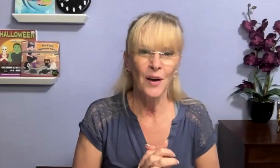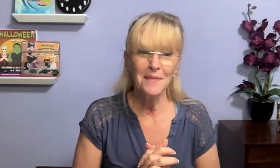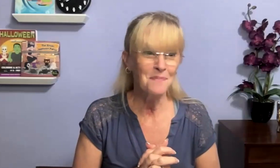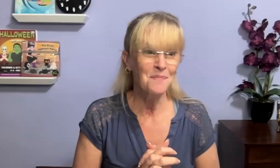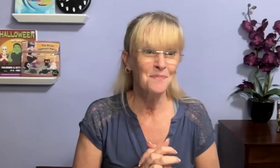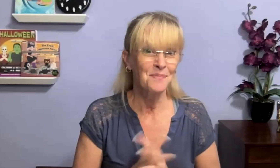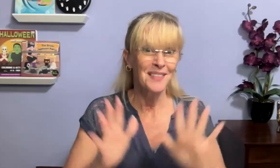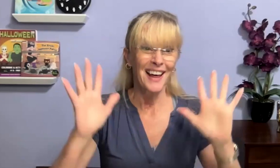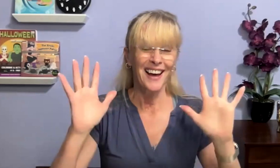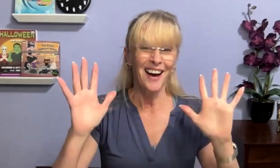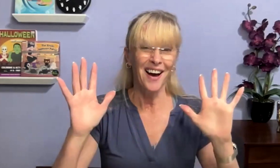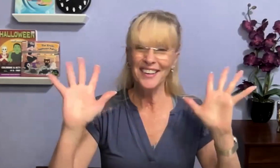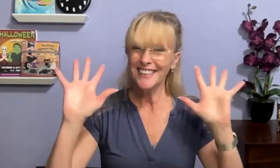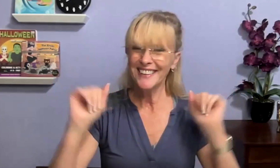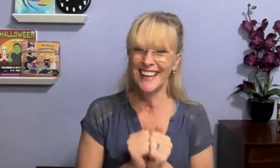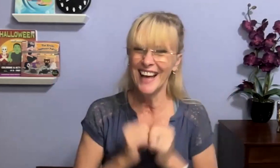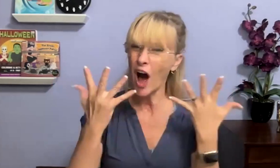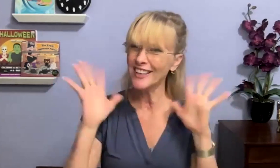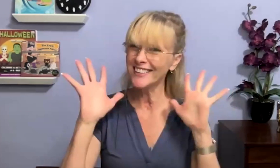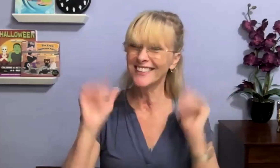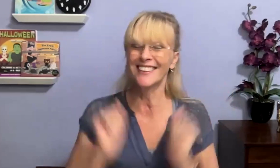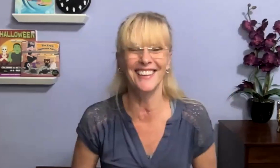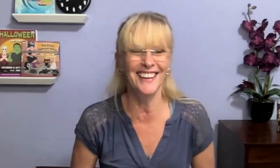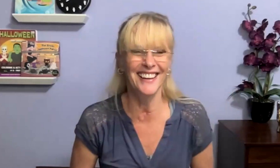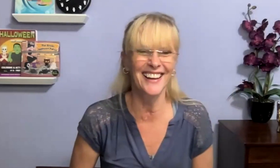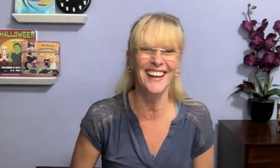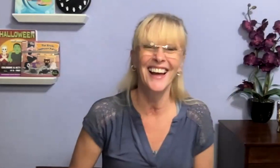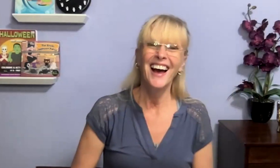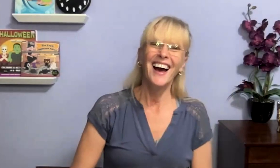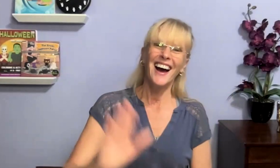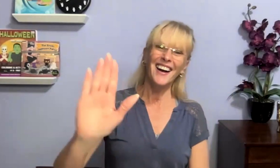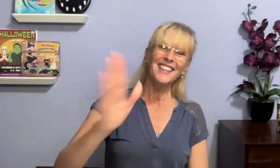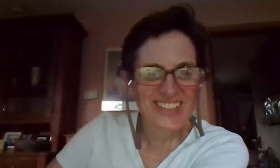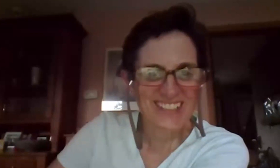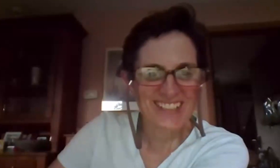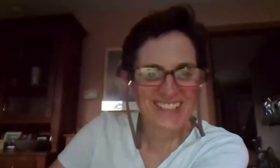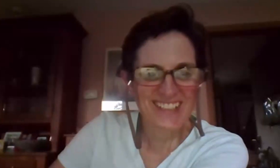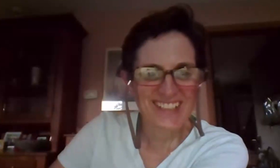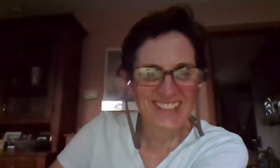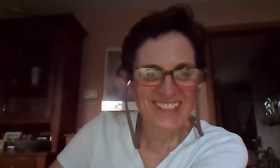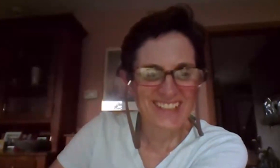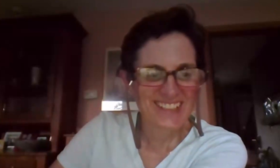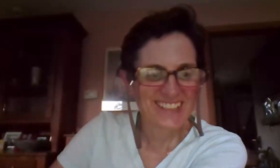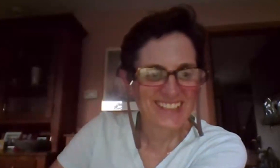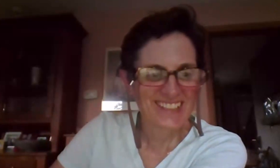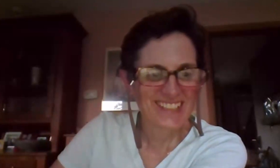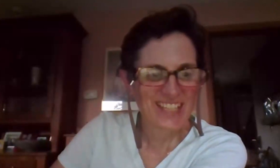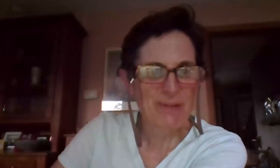Okay. All done. All done. Thank you. All right. Thank you. All right. Bye-bye.